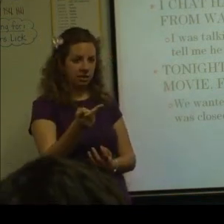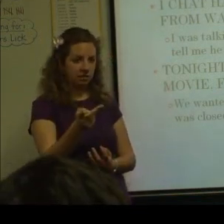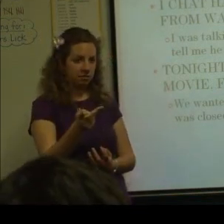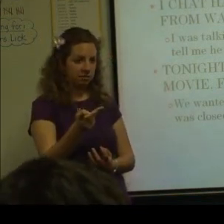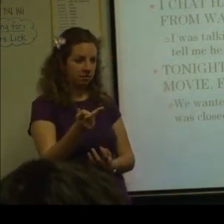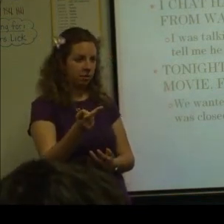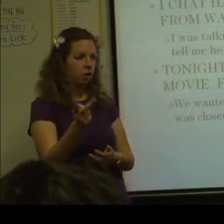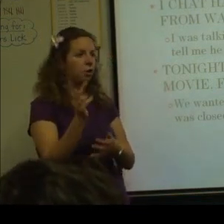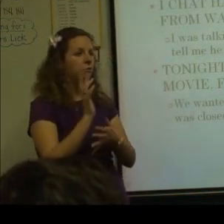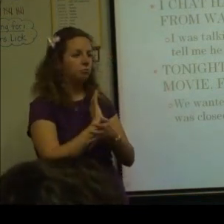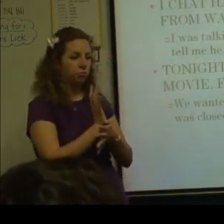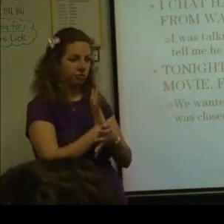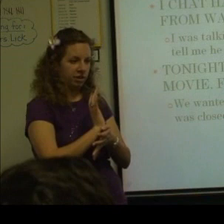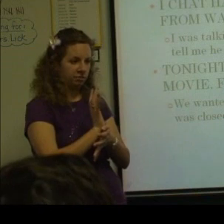see, movie,